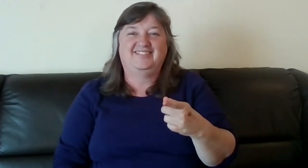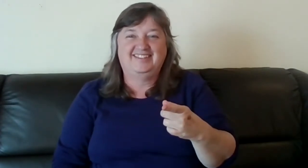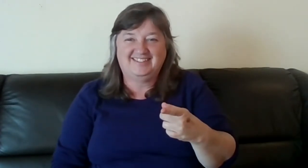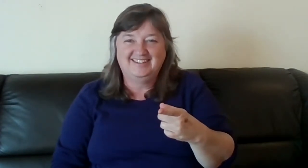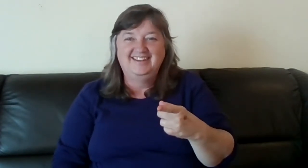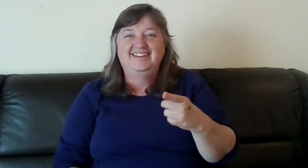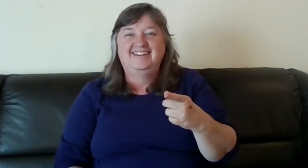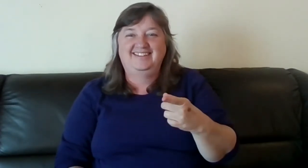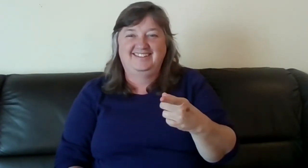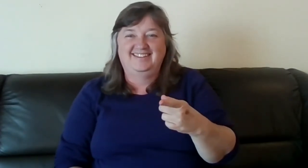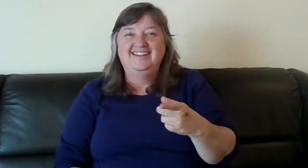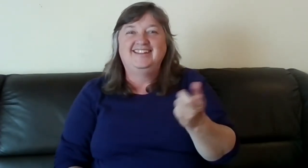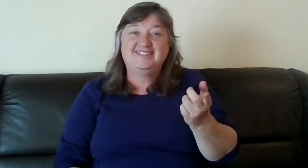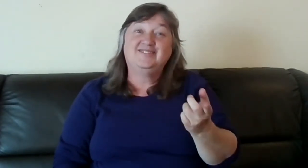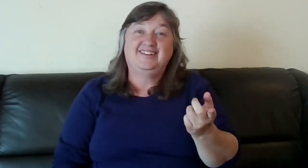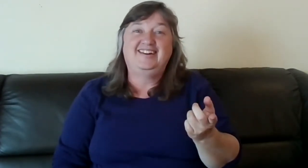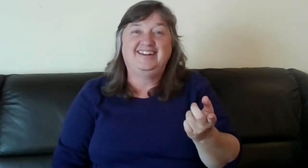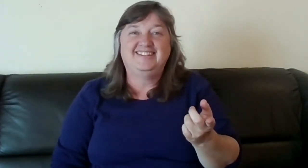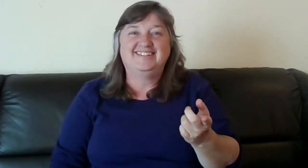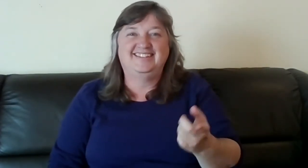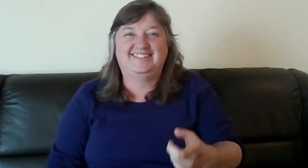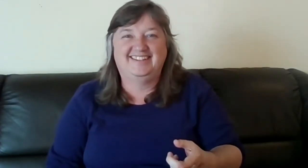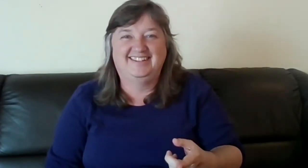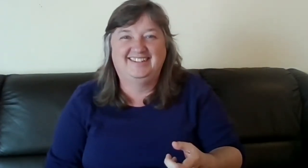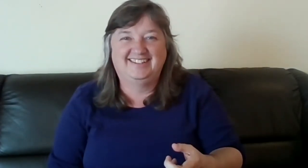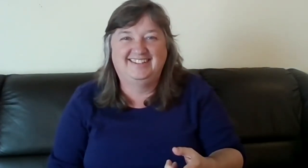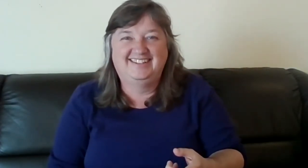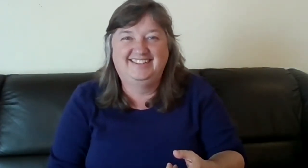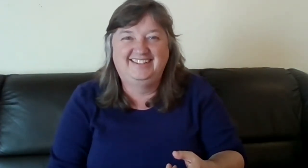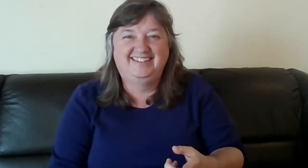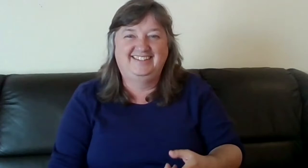rich. Lots of really great ideas, guys.